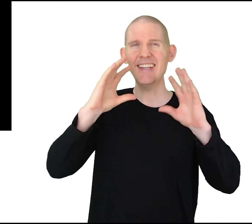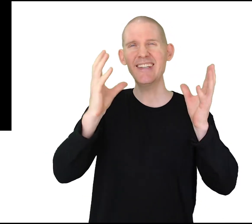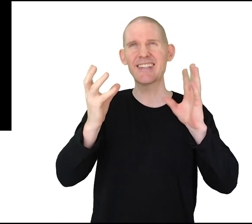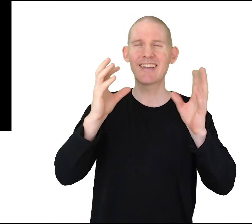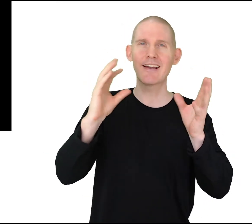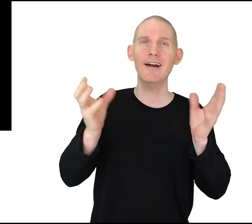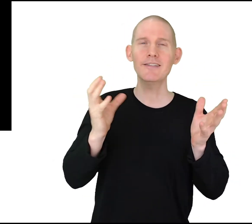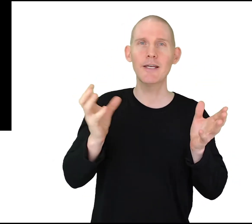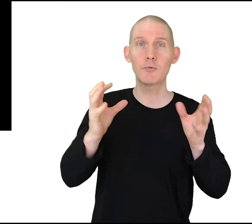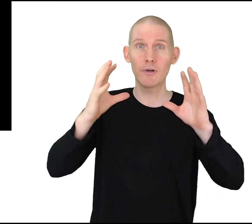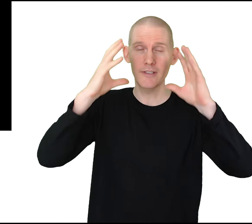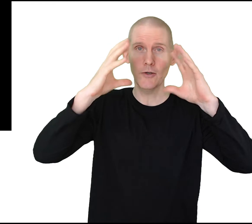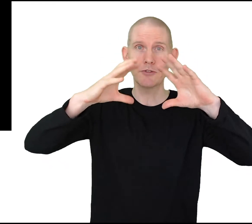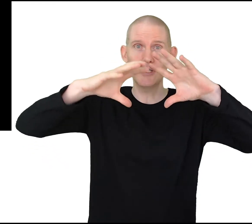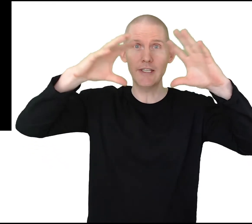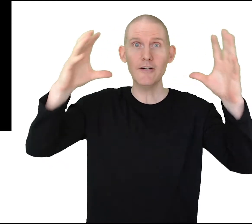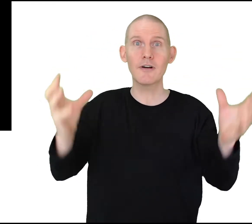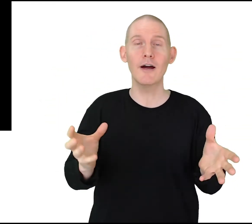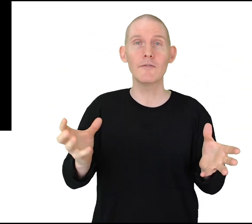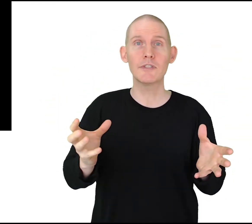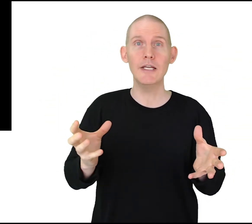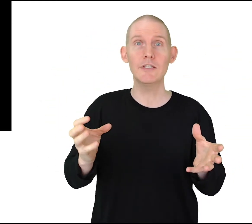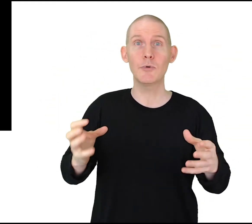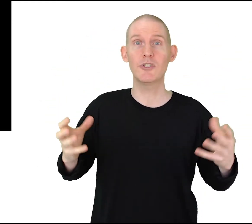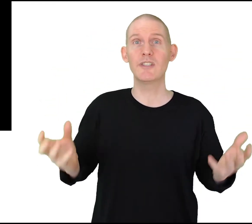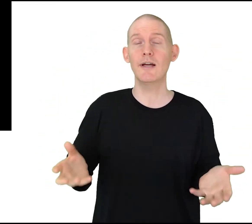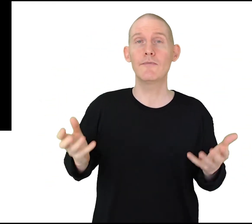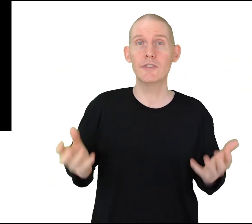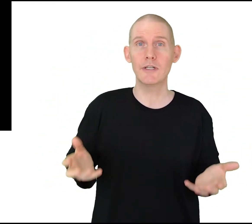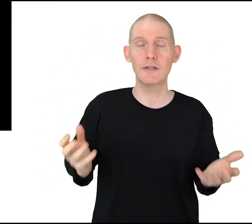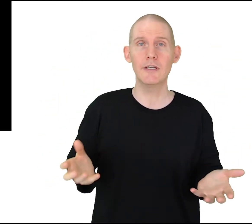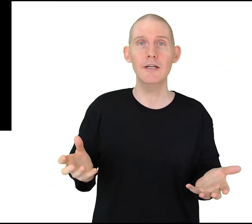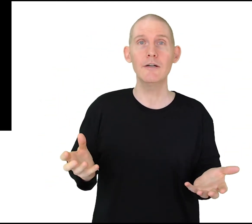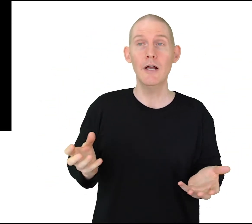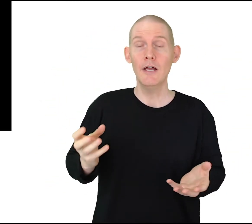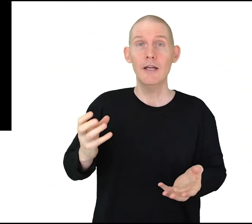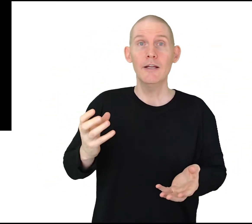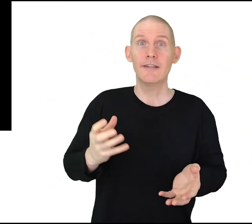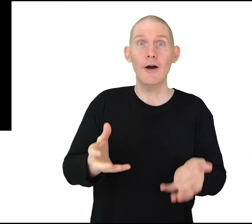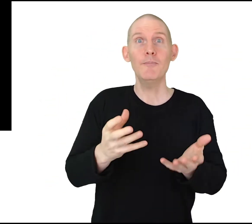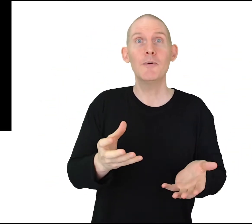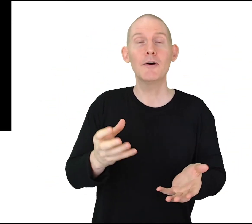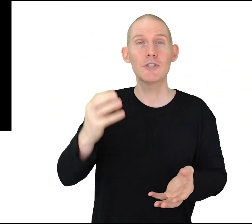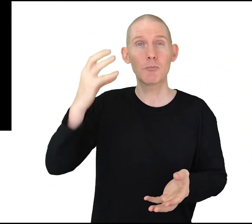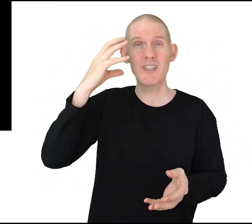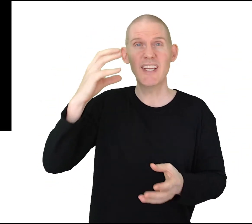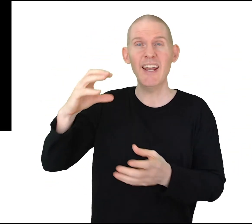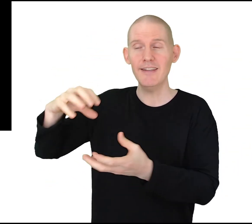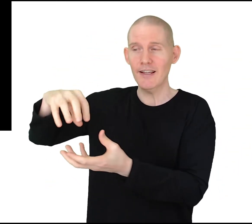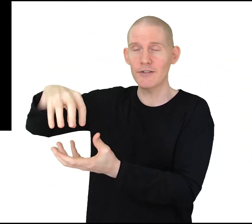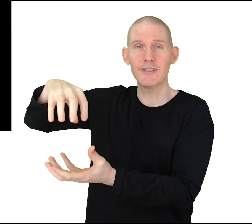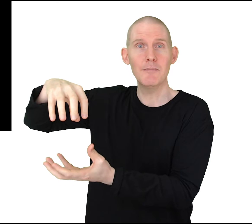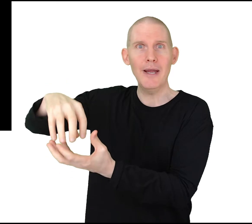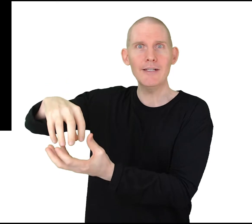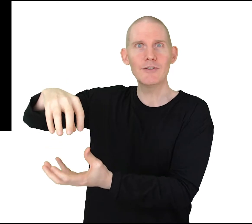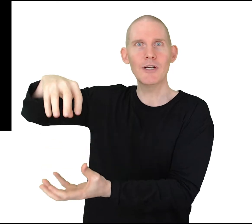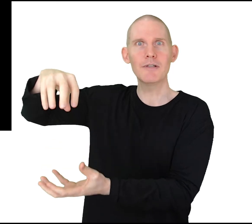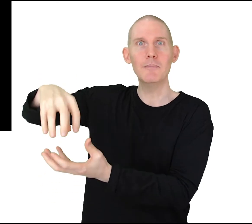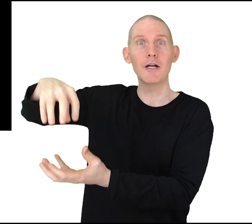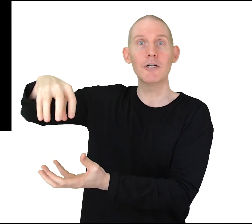the concept where, she's in our conversation, but she's not physically here. To help you out, just pretend that there's an imaginary Mary right